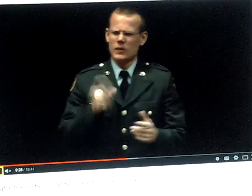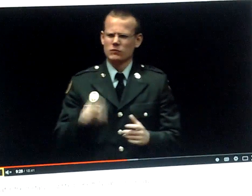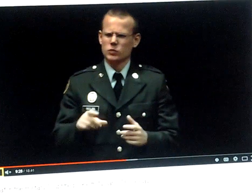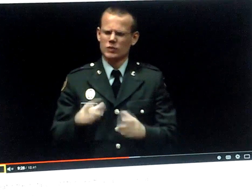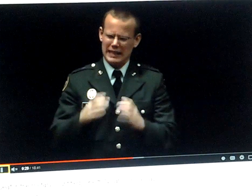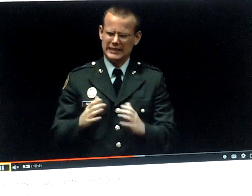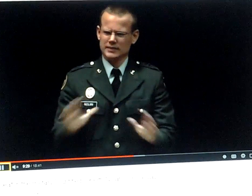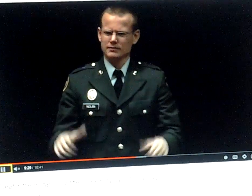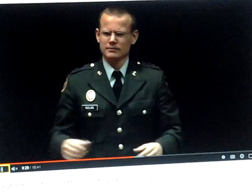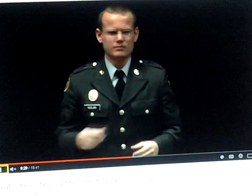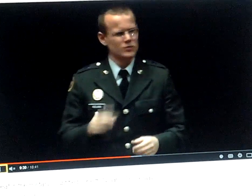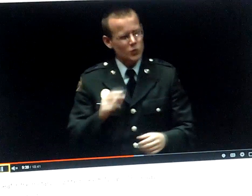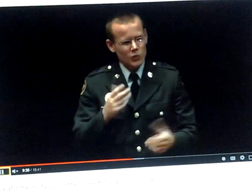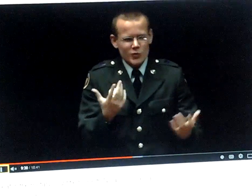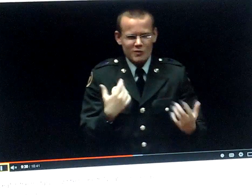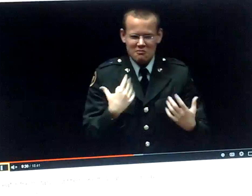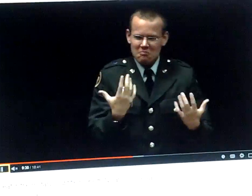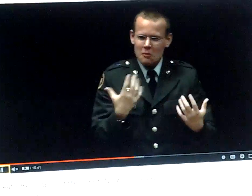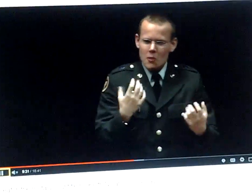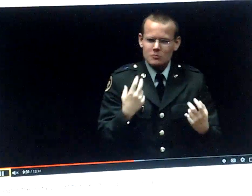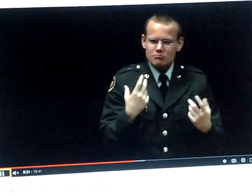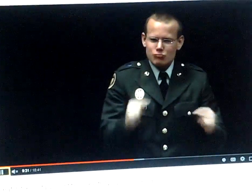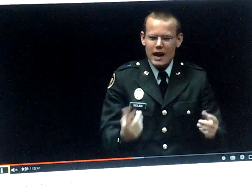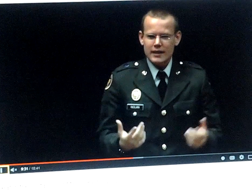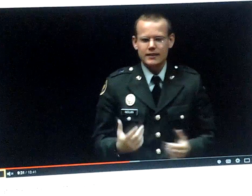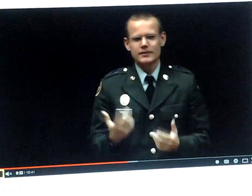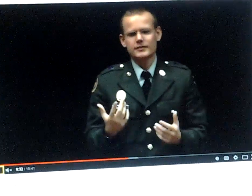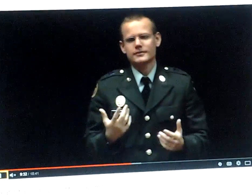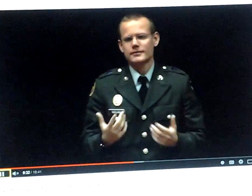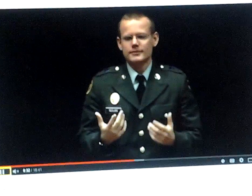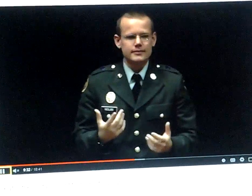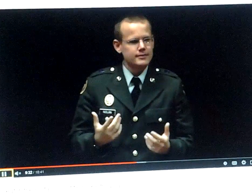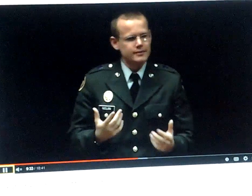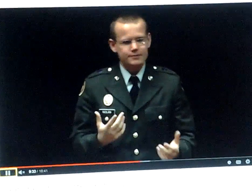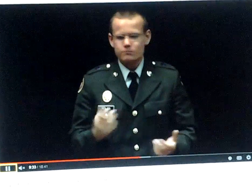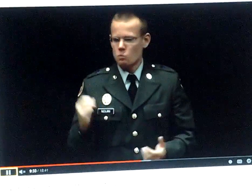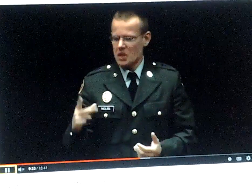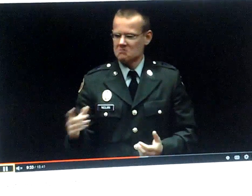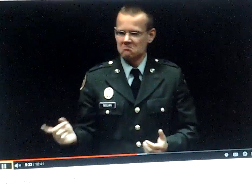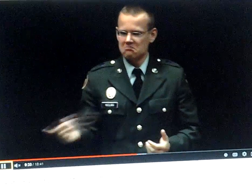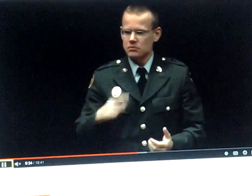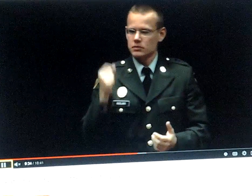Every morning, then Fridays you go and you practice for training.